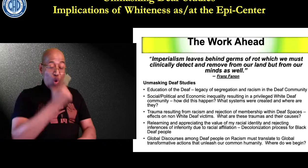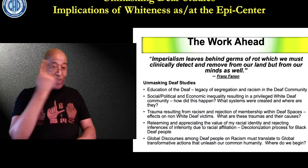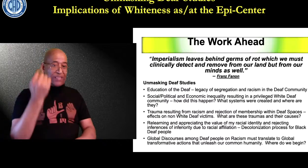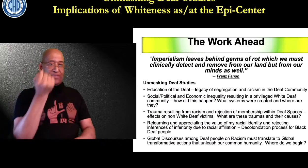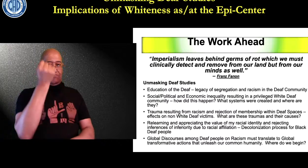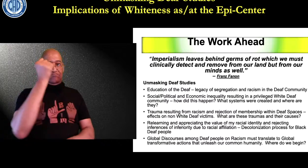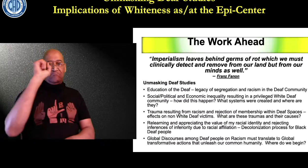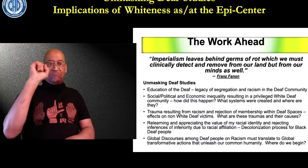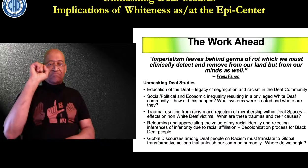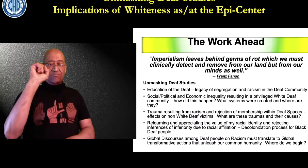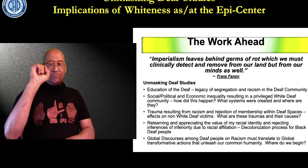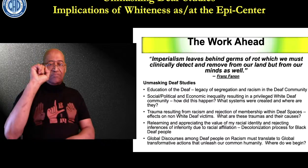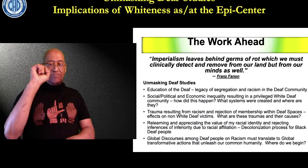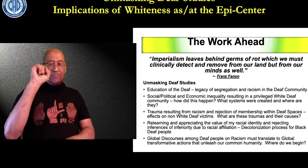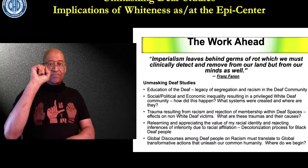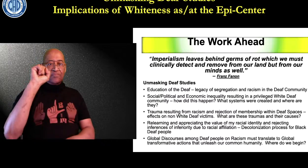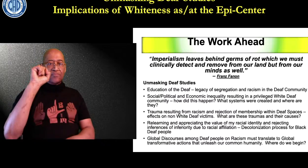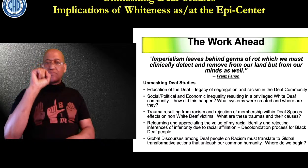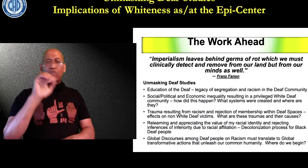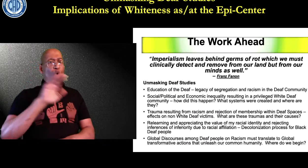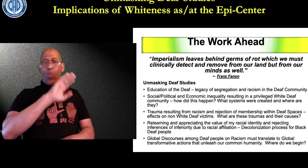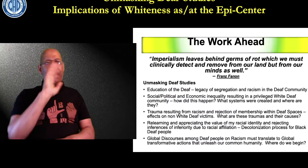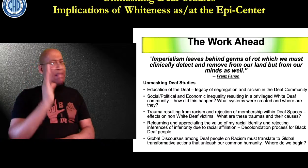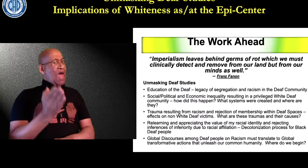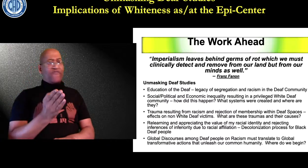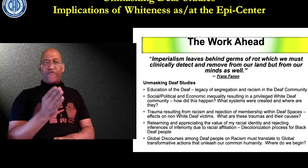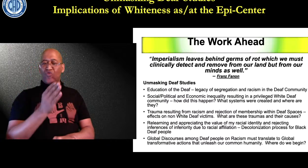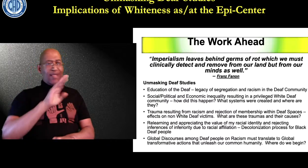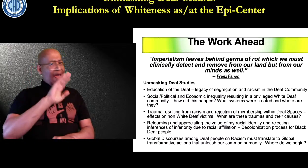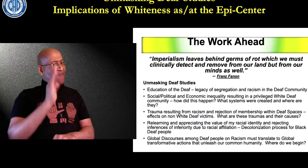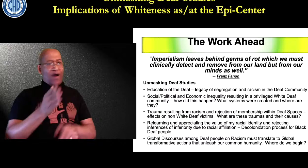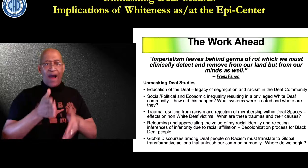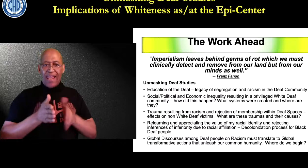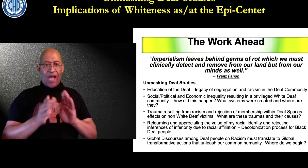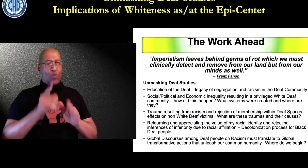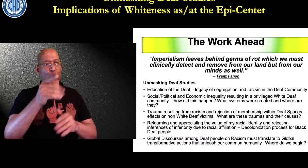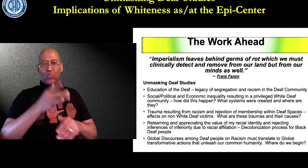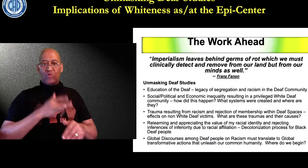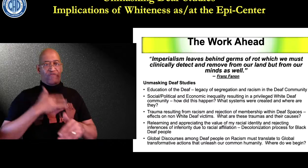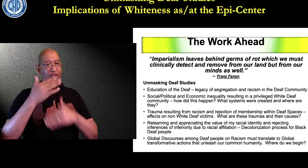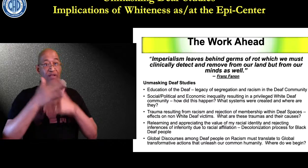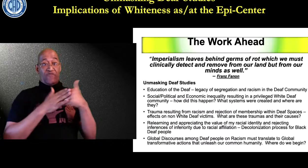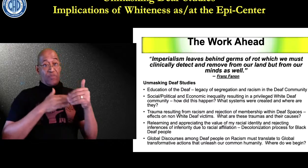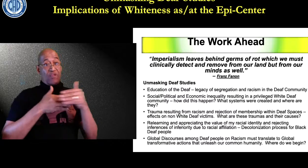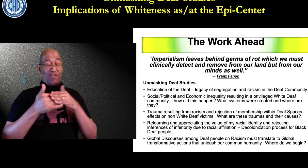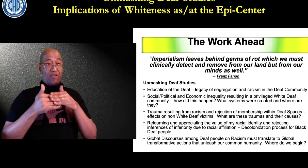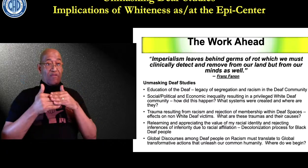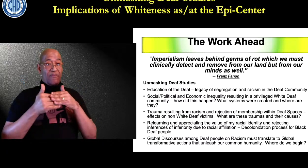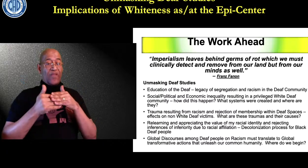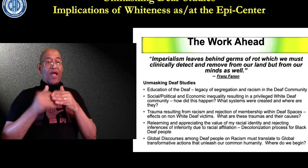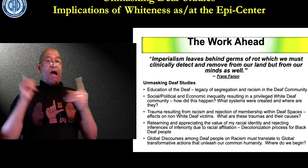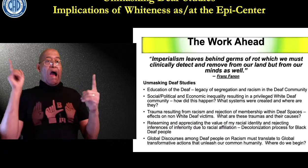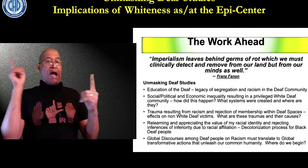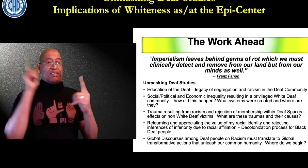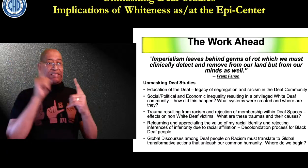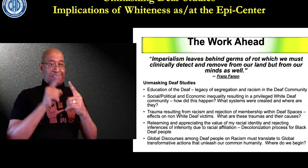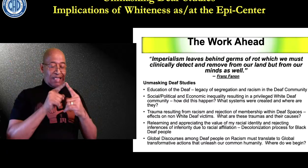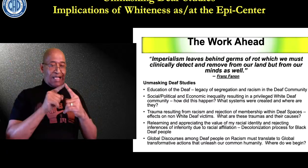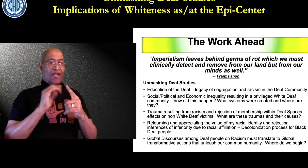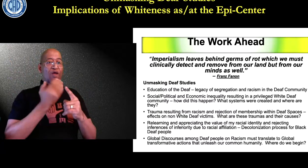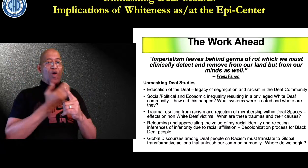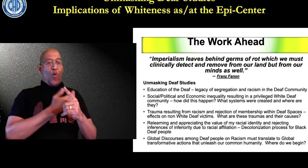will always be in that resistance phase, as far as always feeling the need to